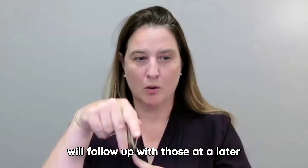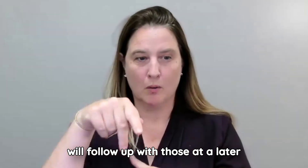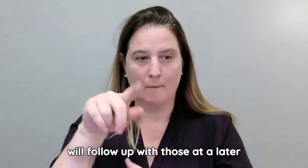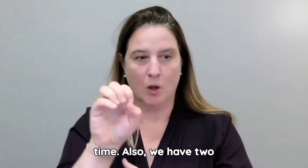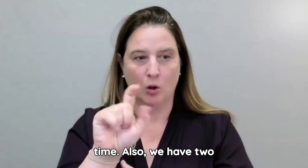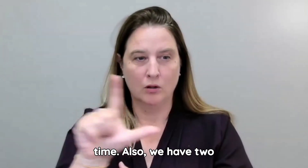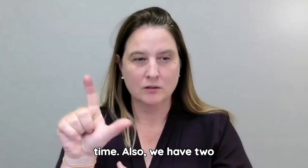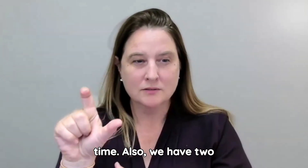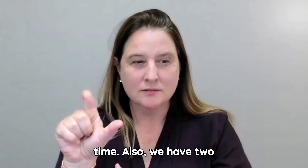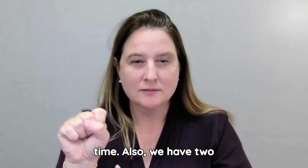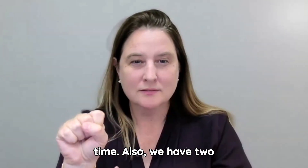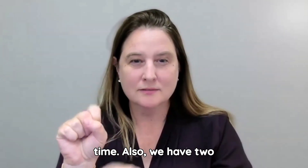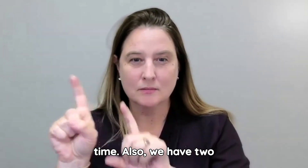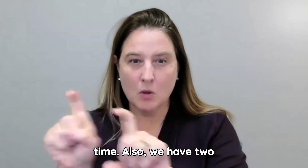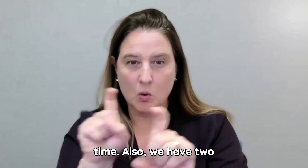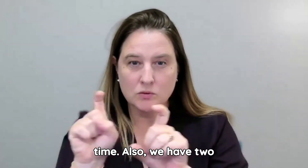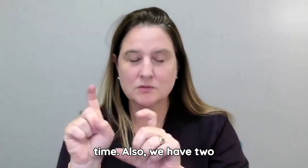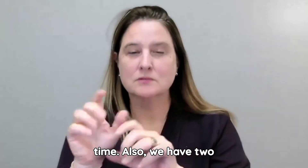later time.